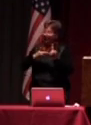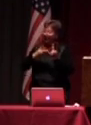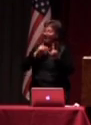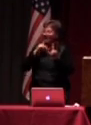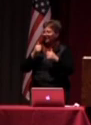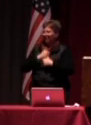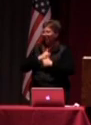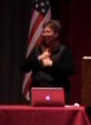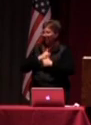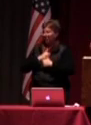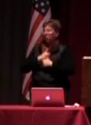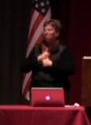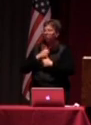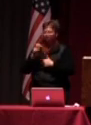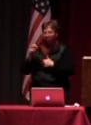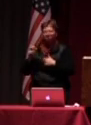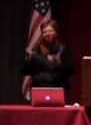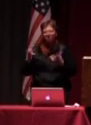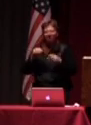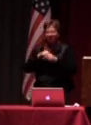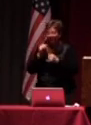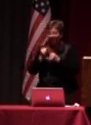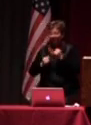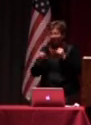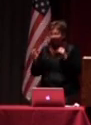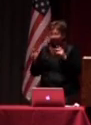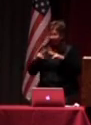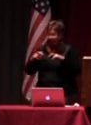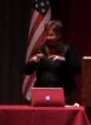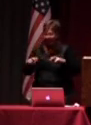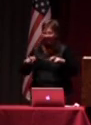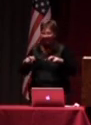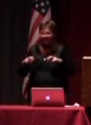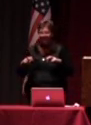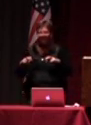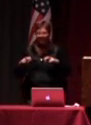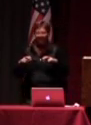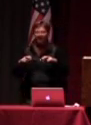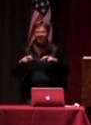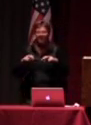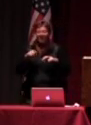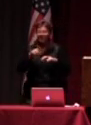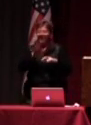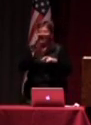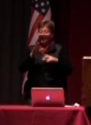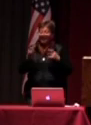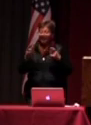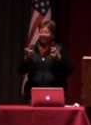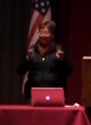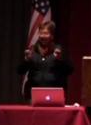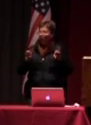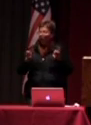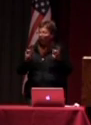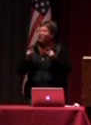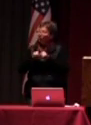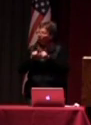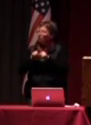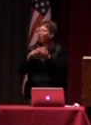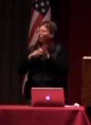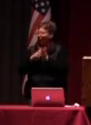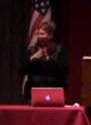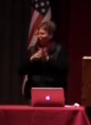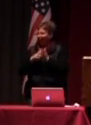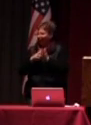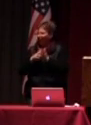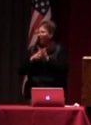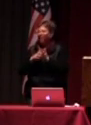And yet, in the final analysis, this venture was also desperately fragile. It was fragile because in practice, the quality of glory that